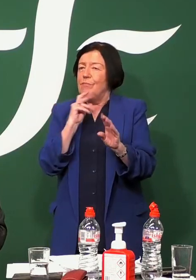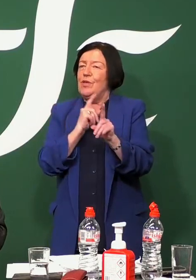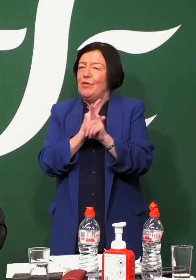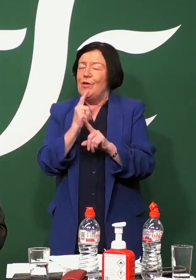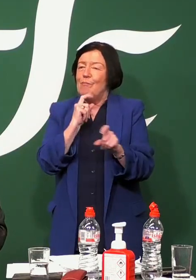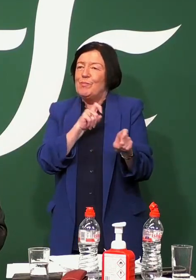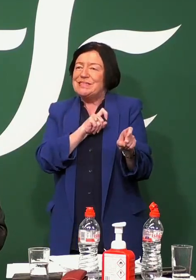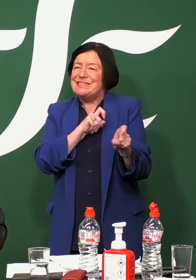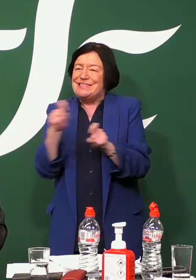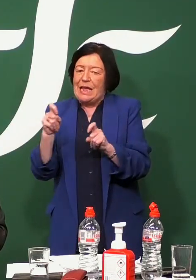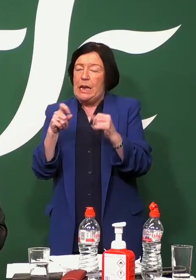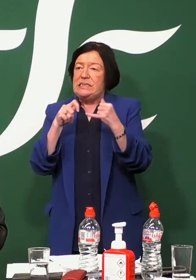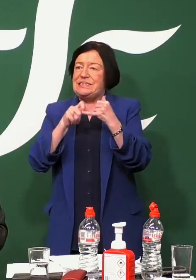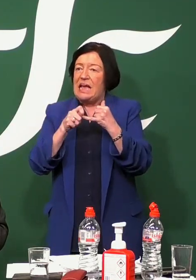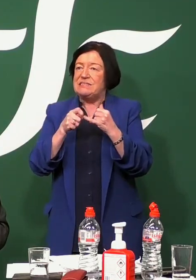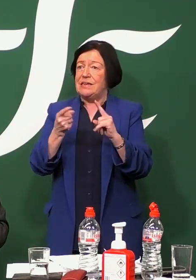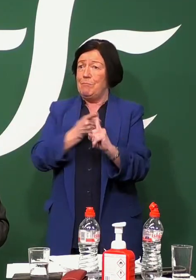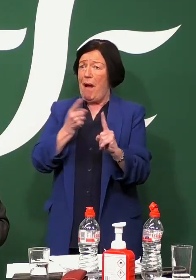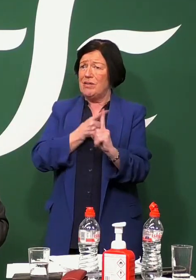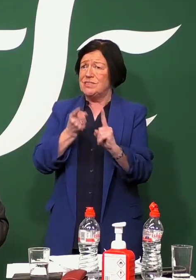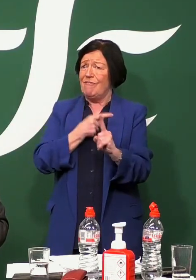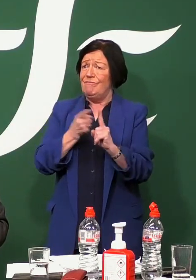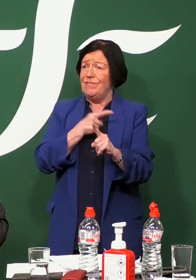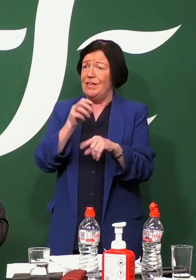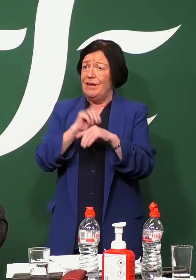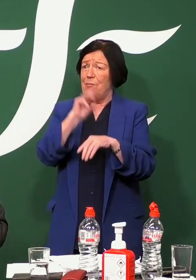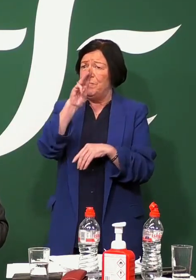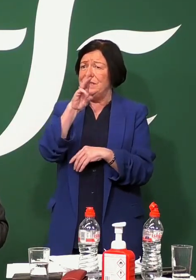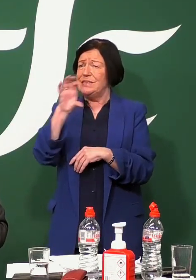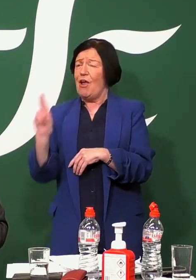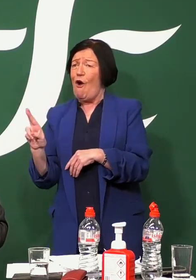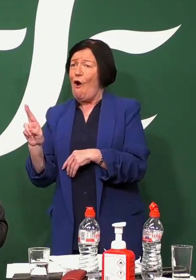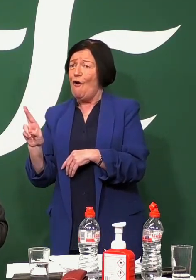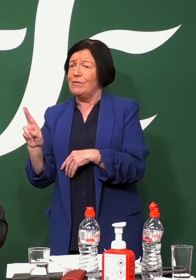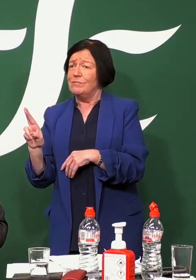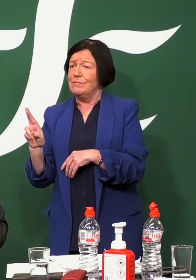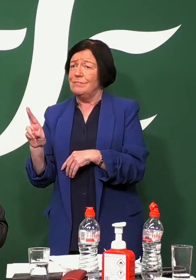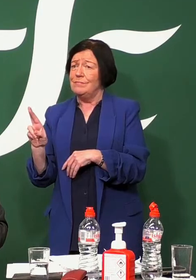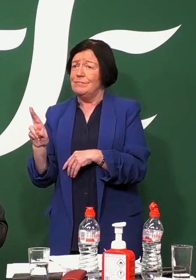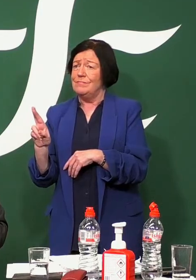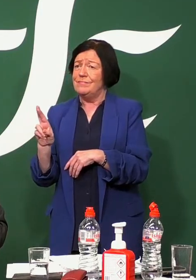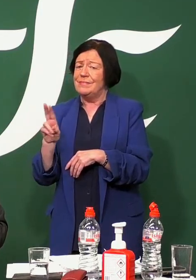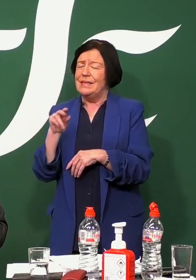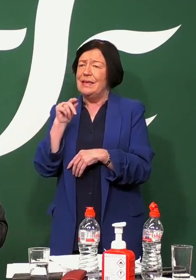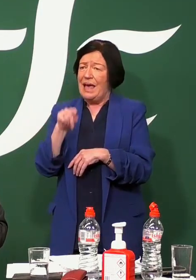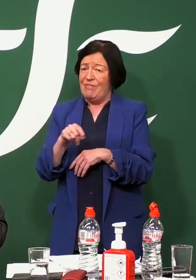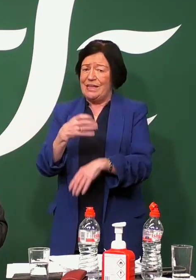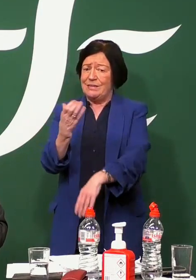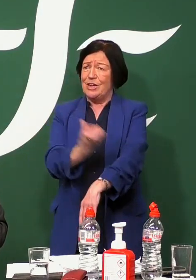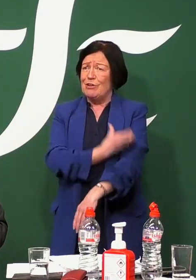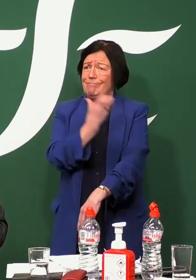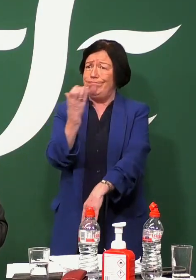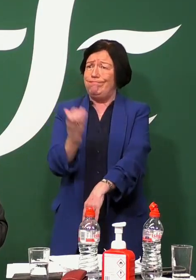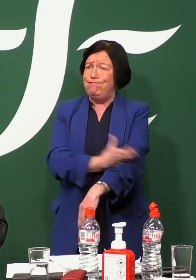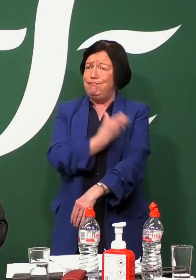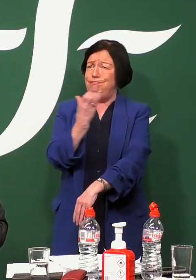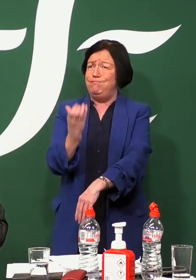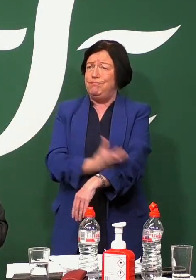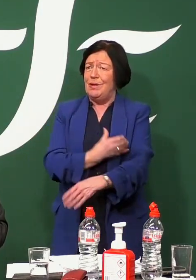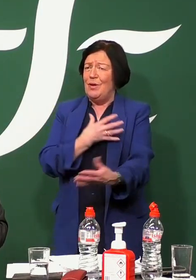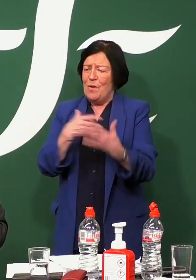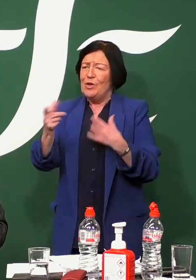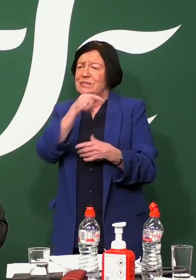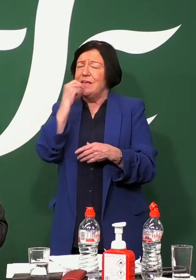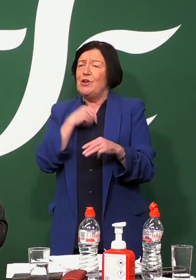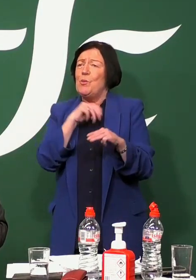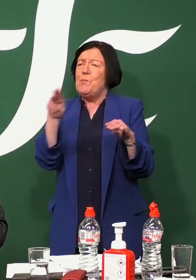but is still testing positive on PCR. And and that's continuing. So, I mean, what do you say